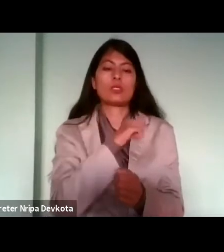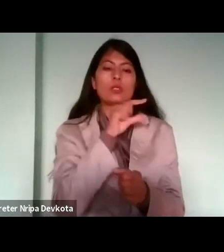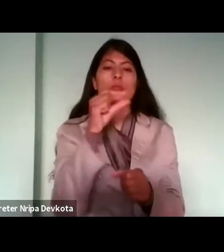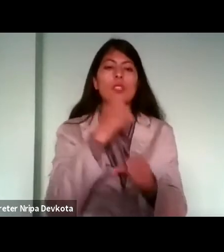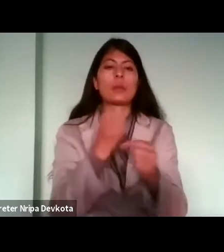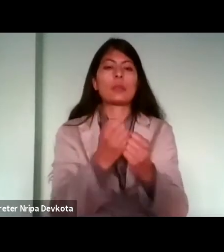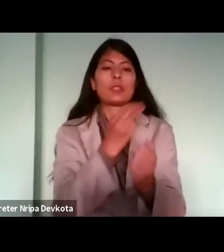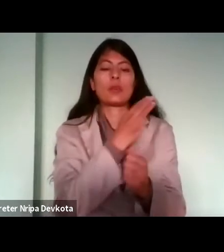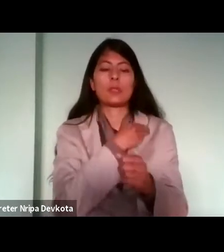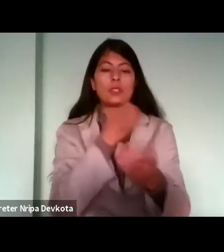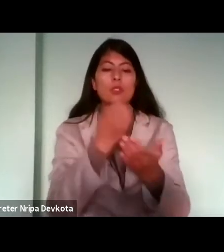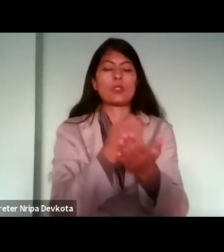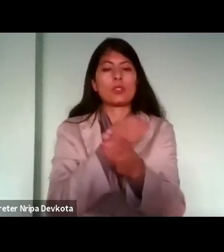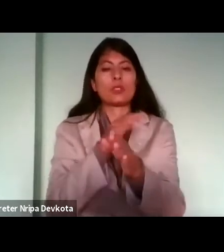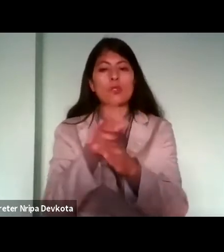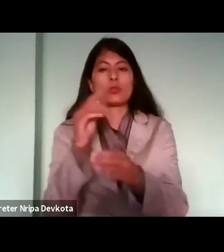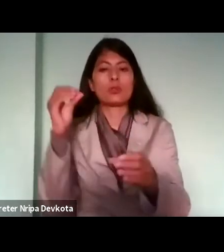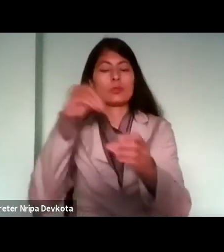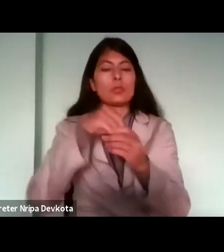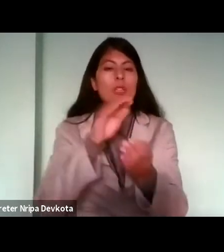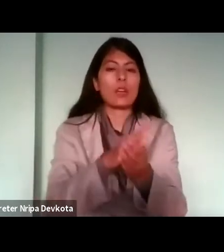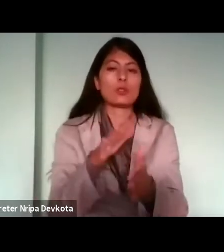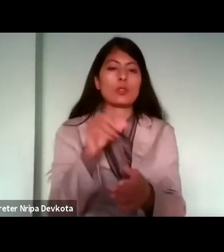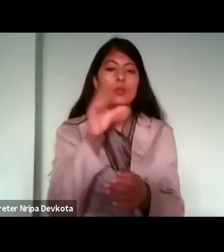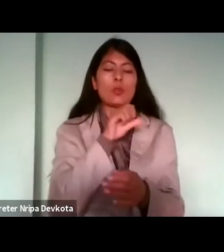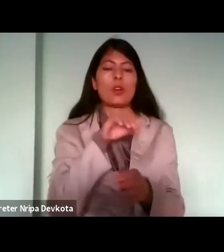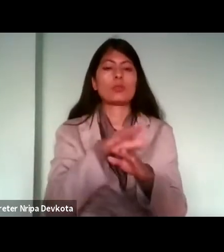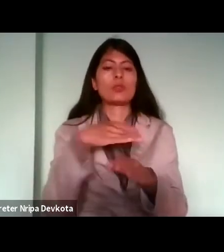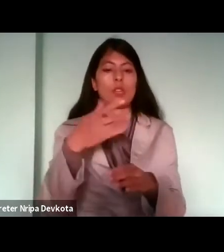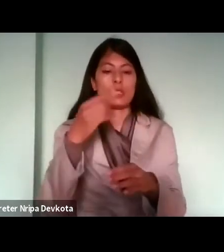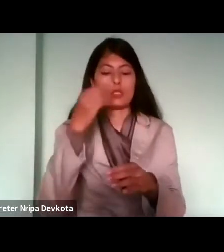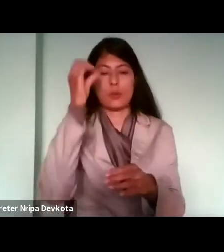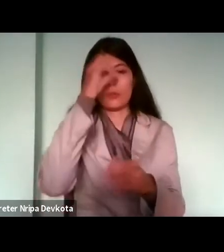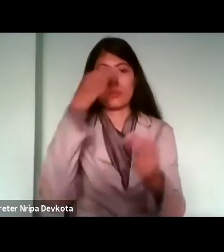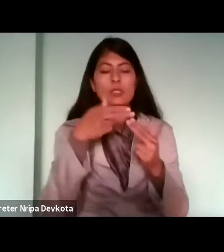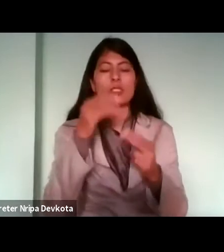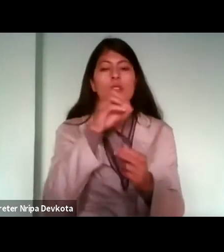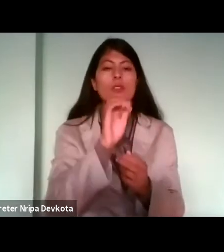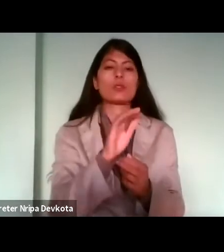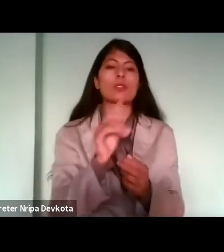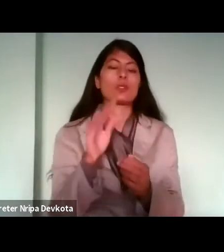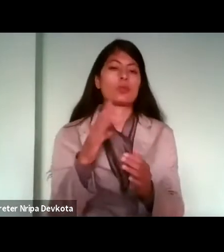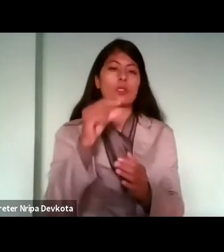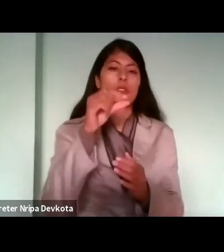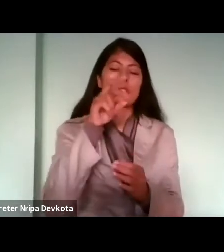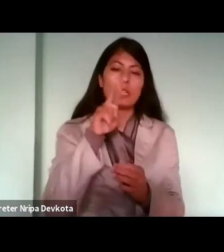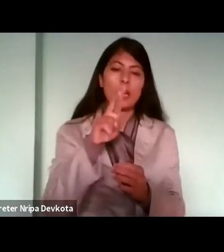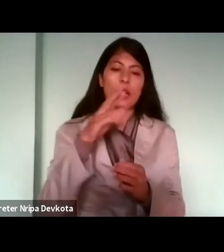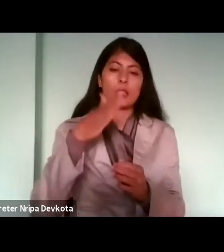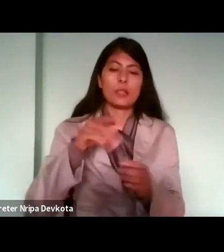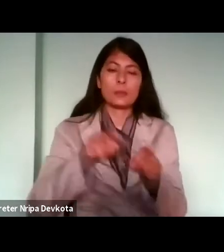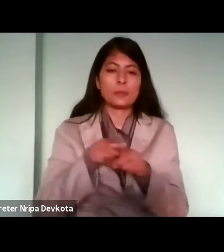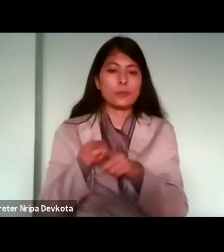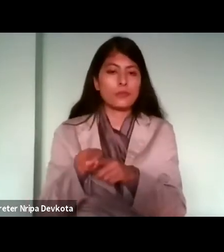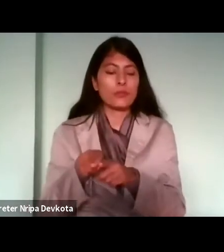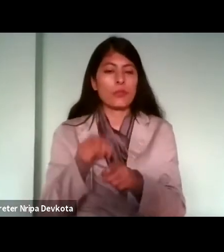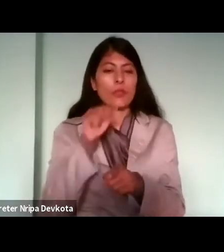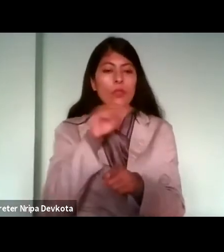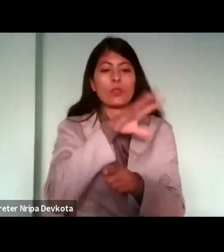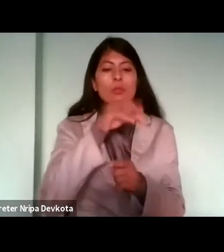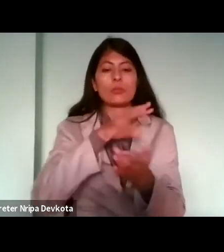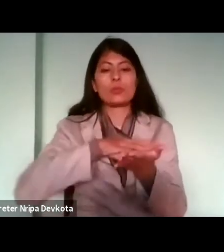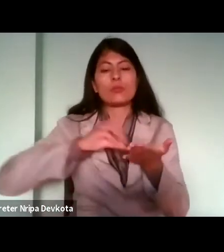need to recognize sex workers' rights groups as allies in anti-trafficking work, and the GR refuses to look at them that